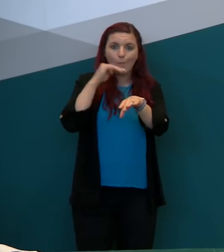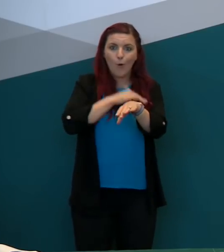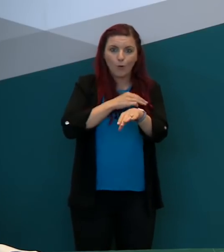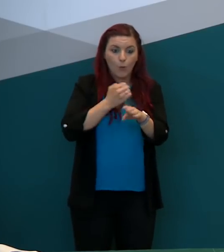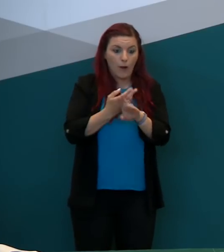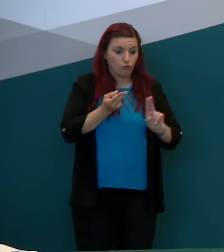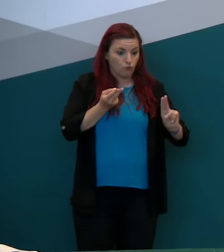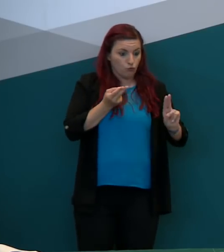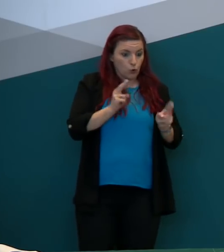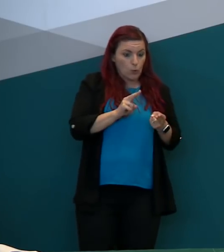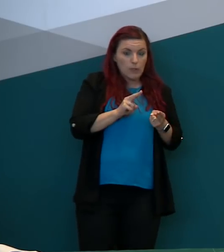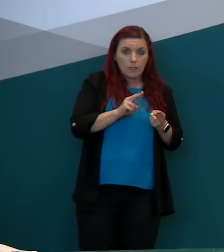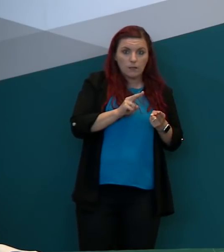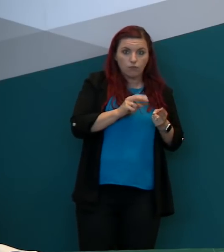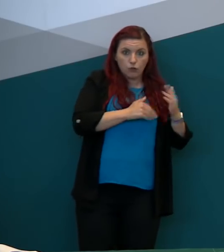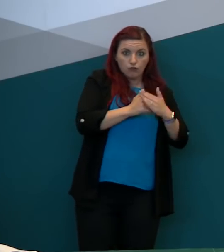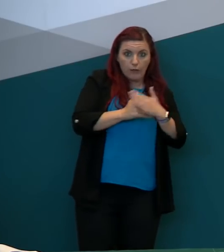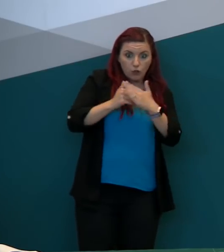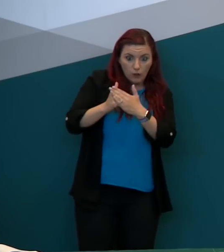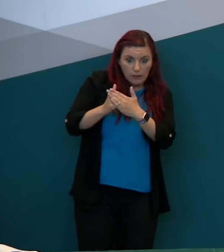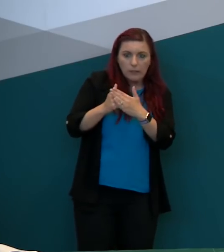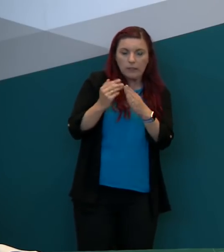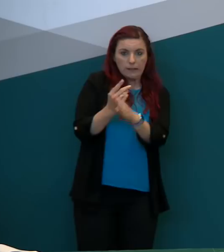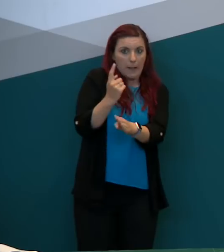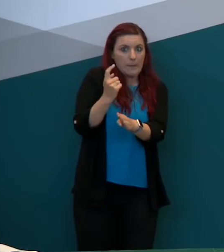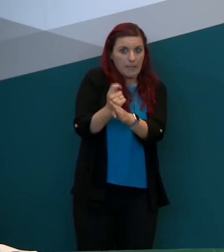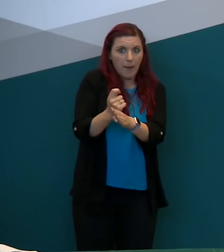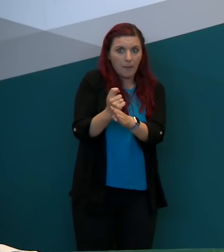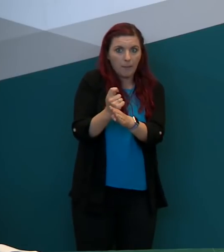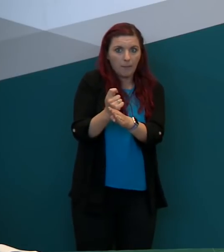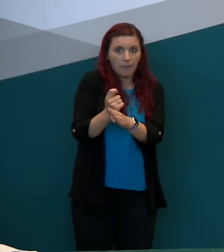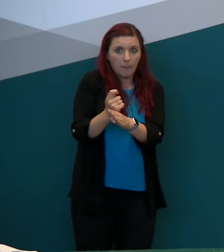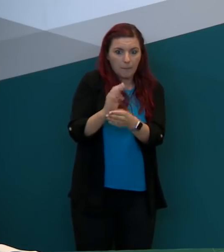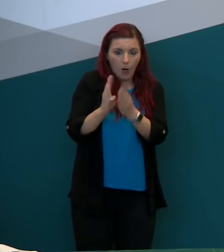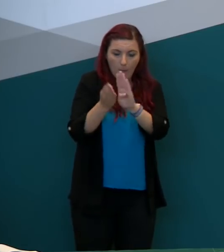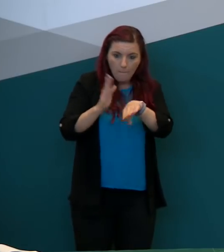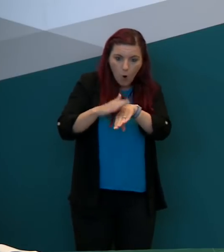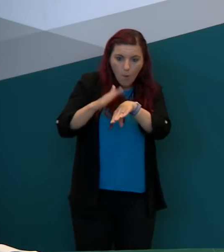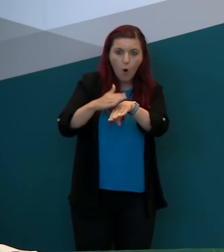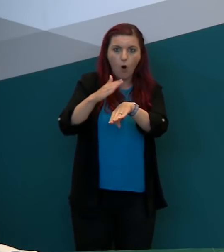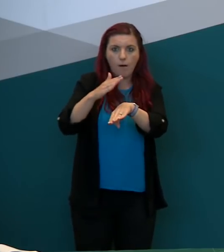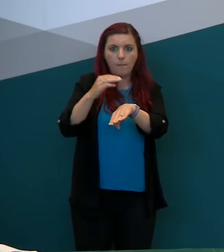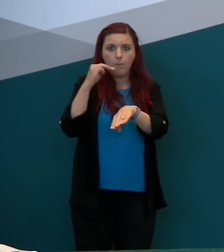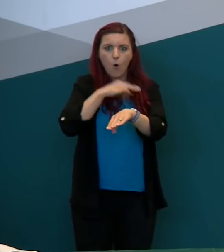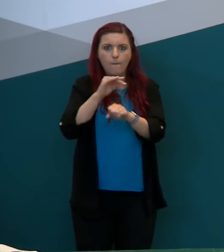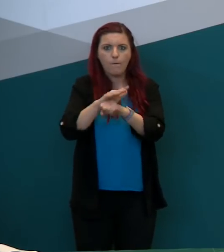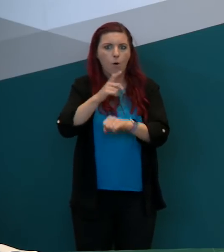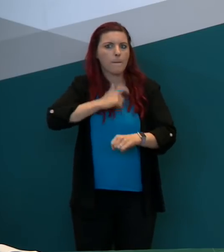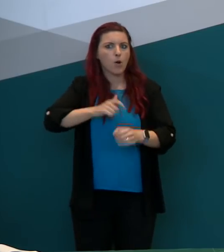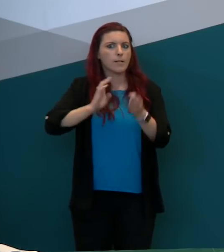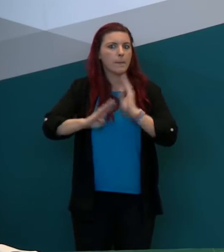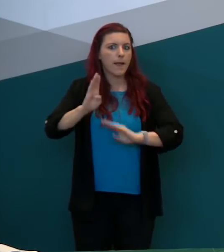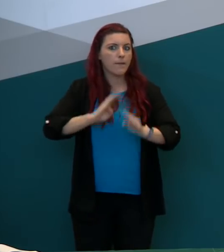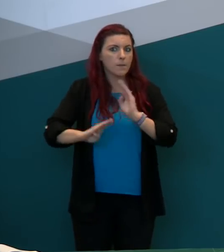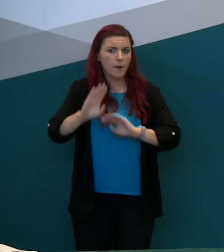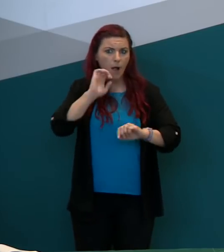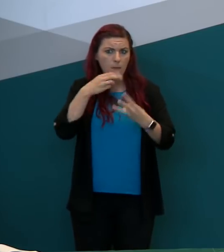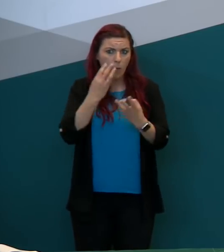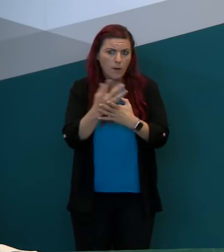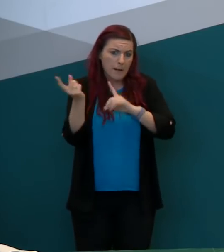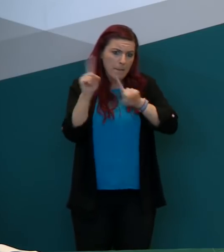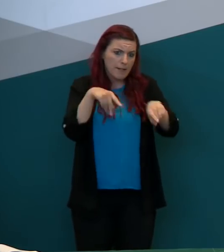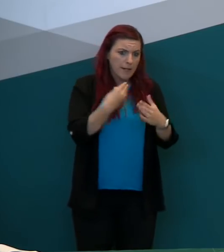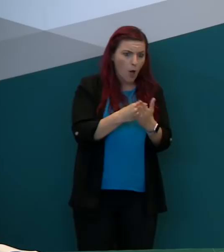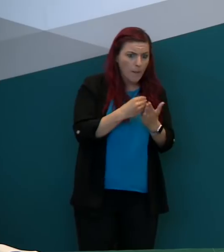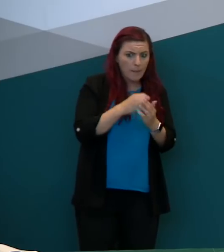as we increase the amount of movement of people, and people hopefully get back into both the economic and social activities